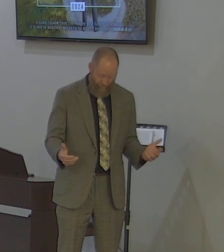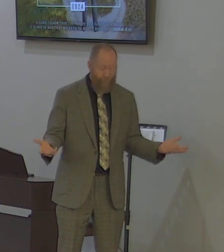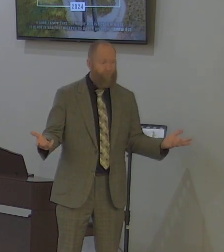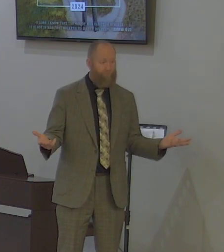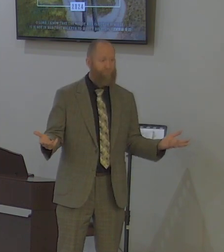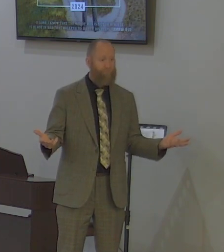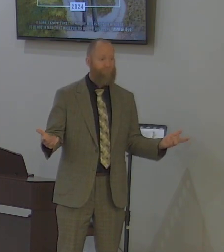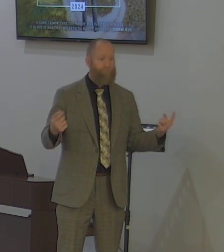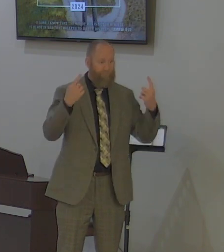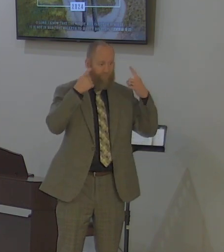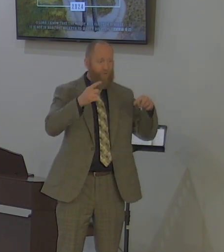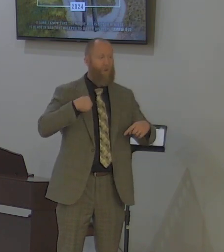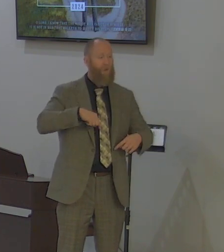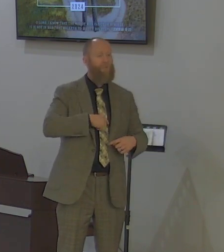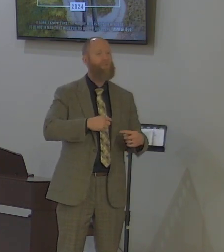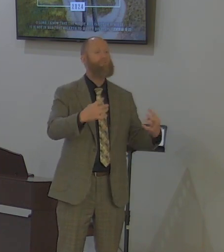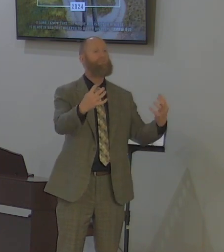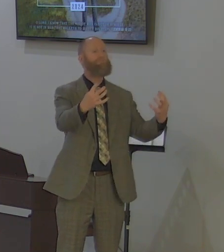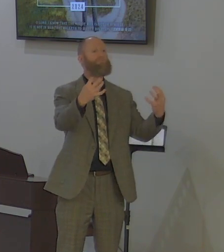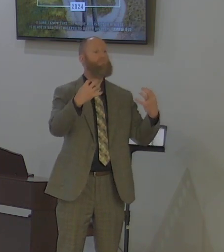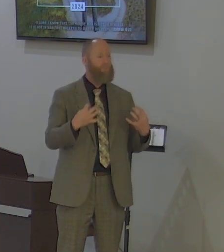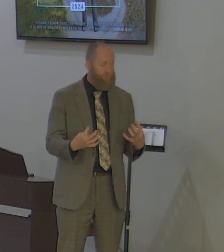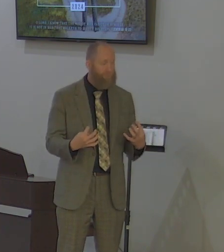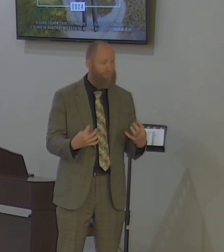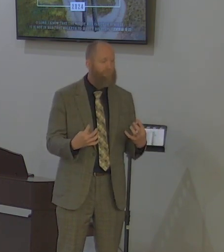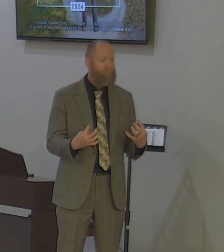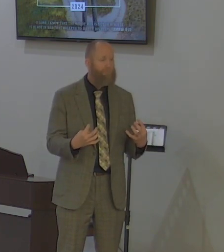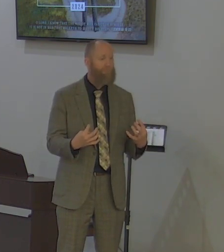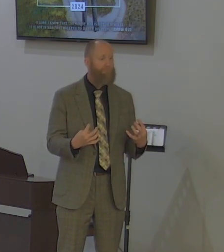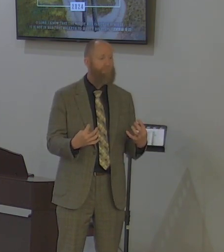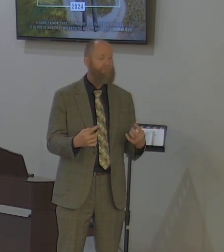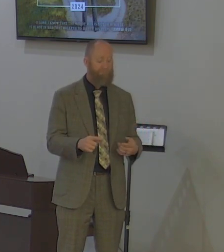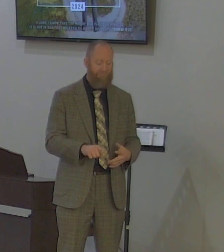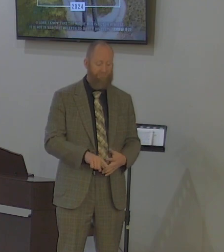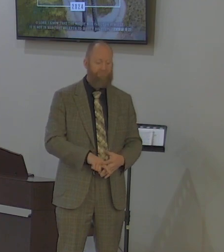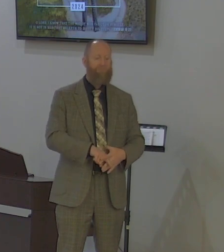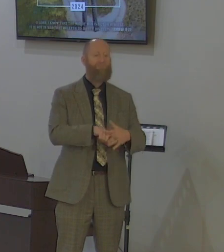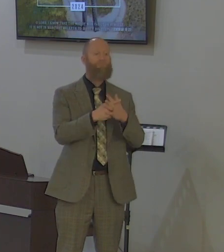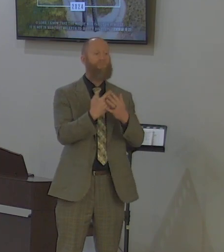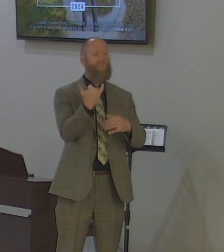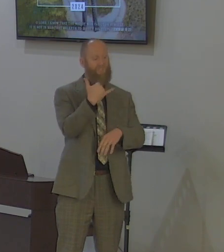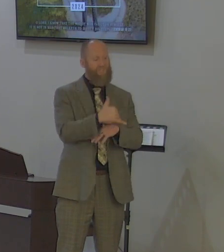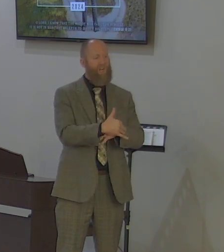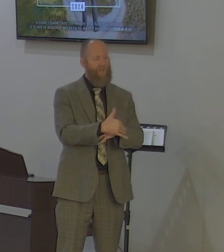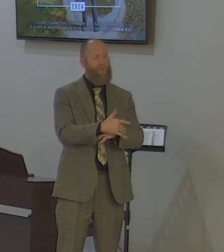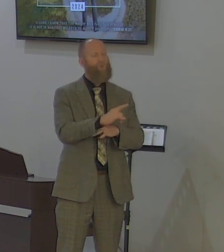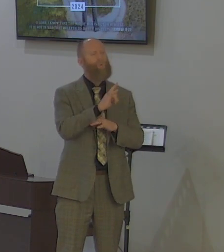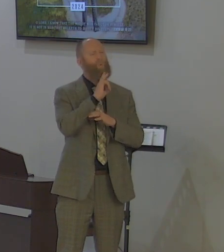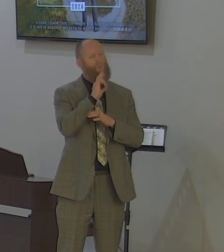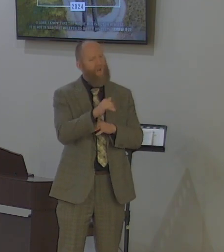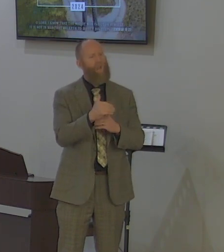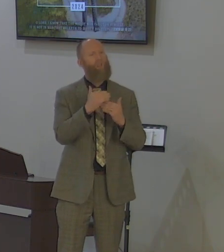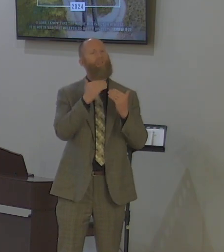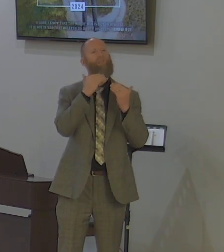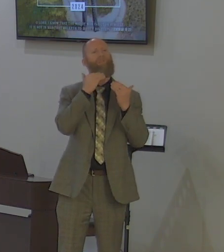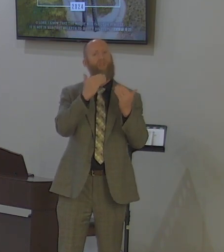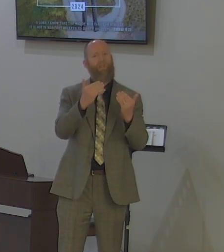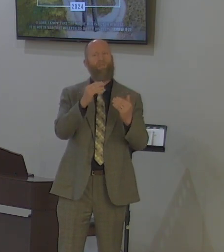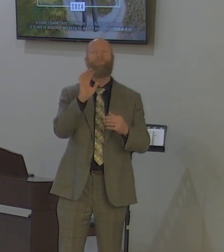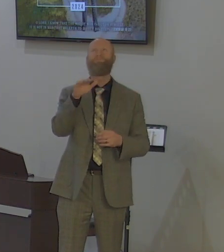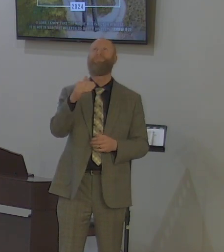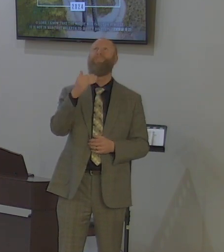For us to get on our face and just begin tonight in true gratitude to thank